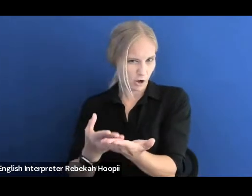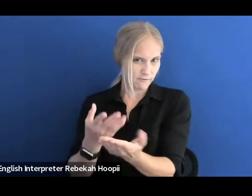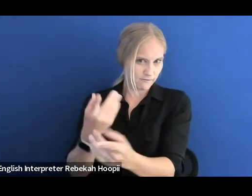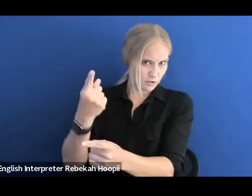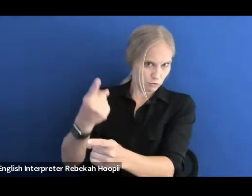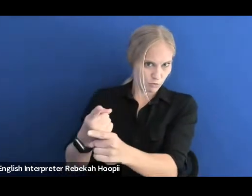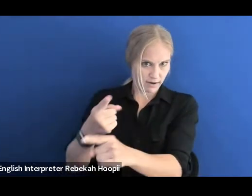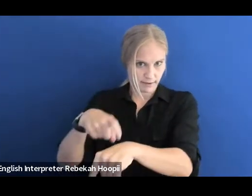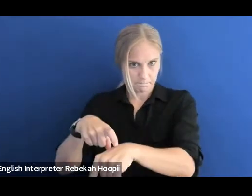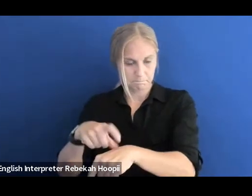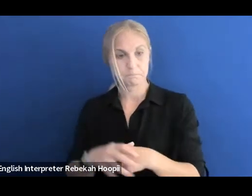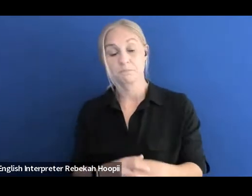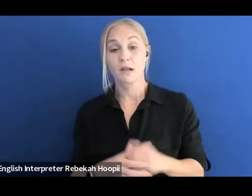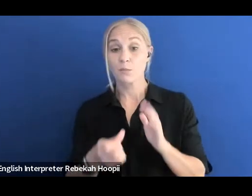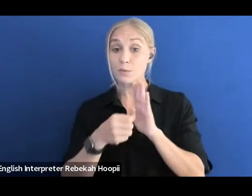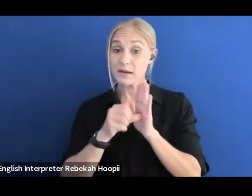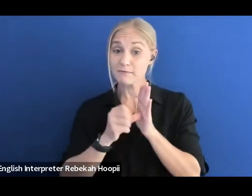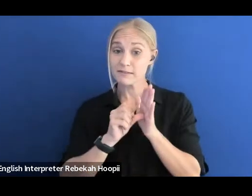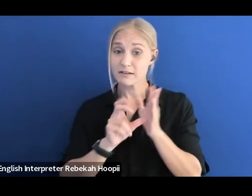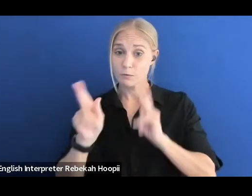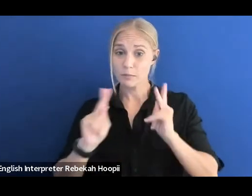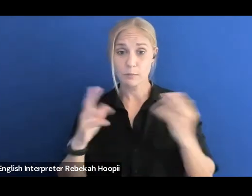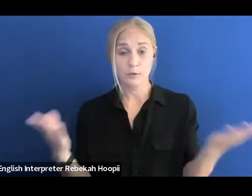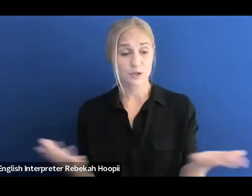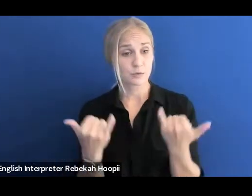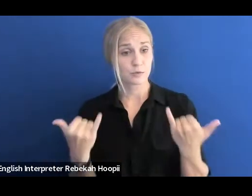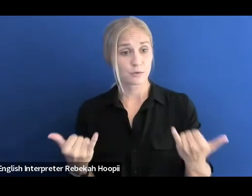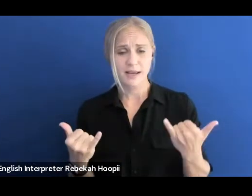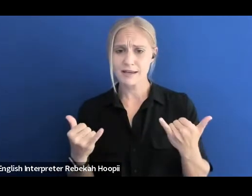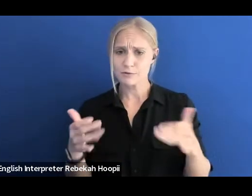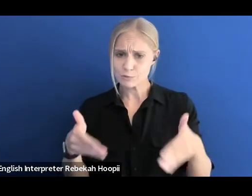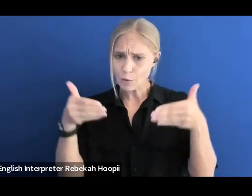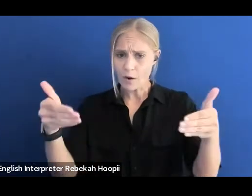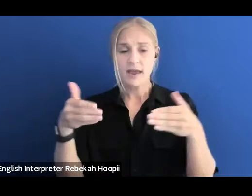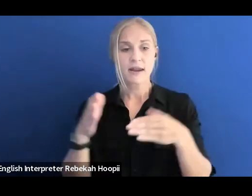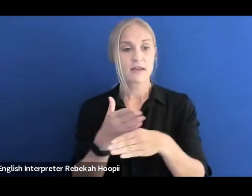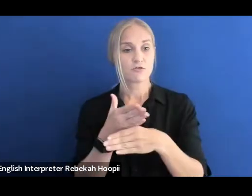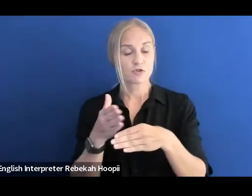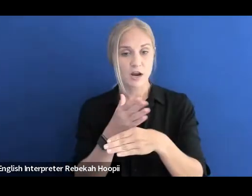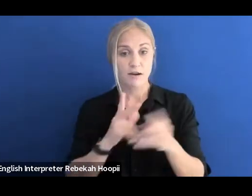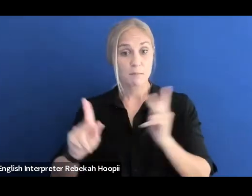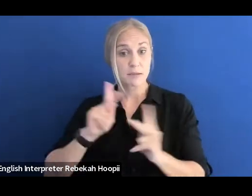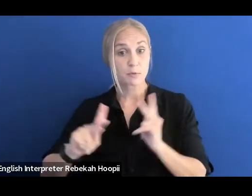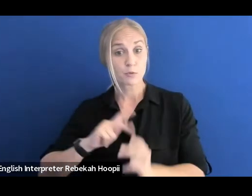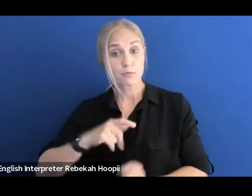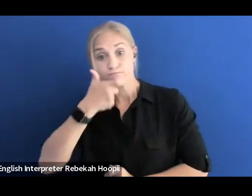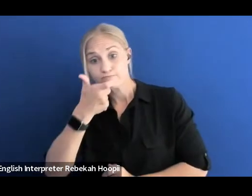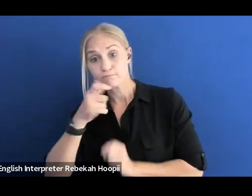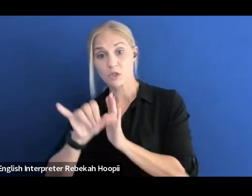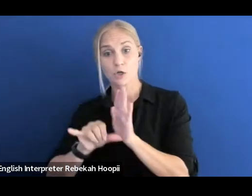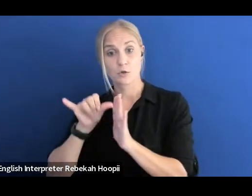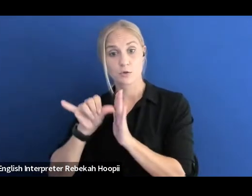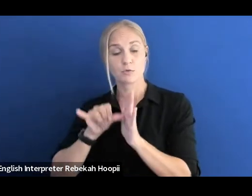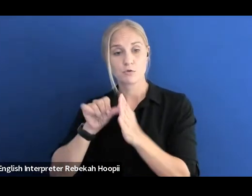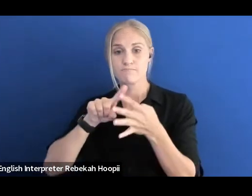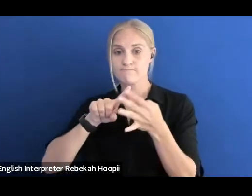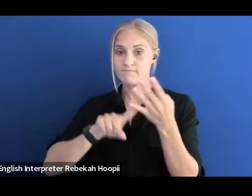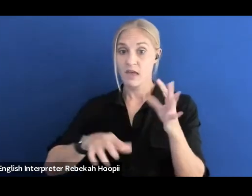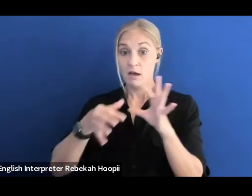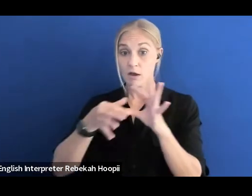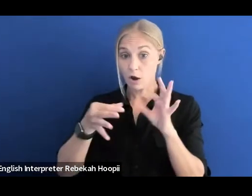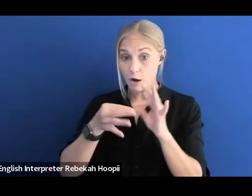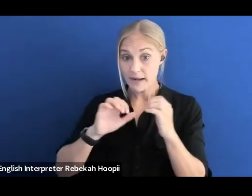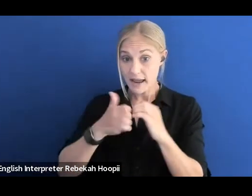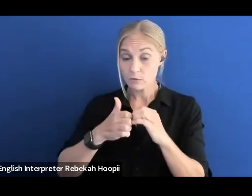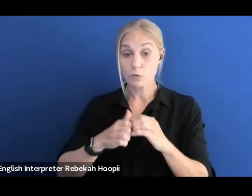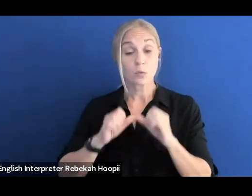want to highlight for those here today to share, as well as for those listening on YouTube. So a couple ways to comment. So the comment period